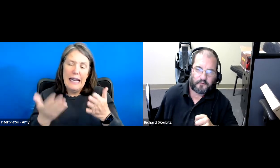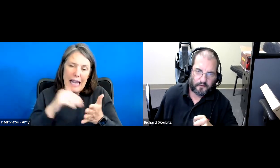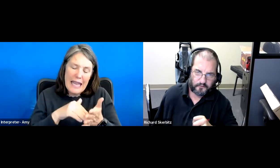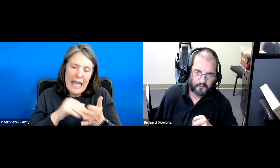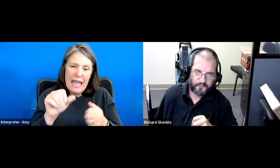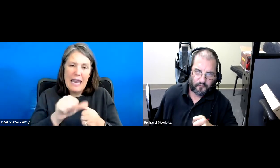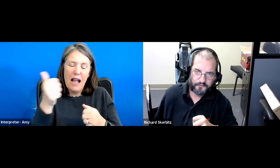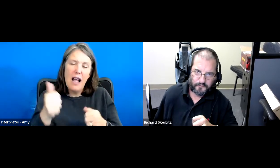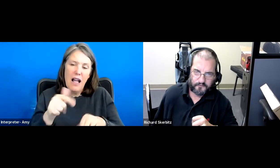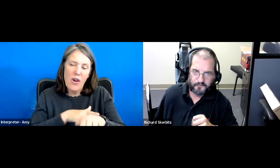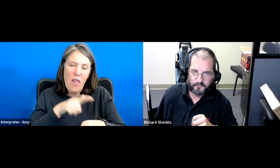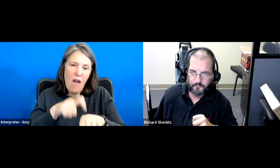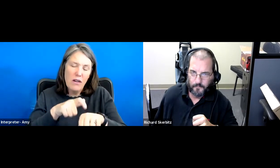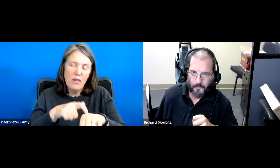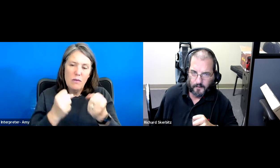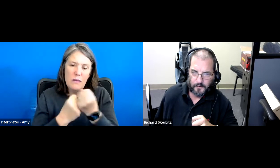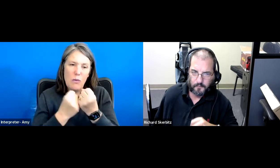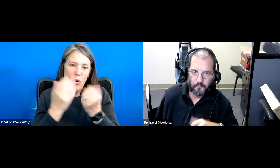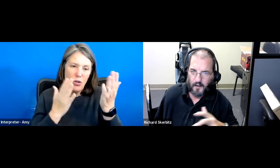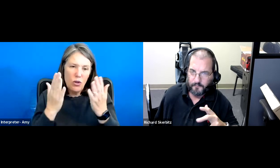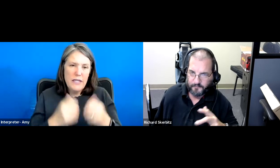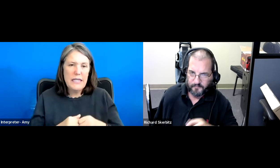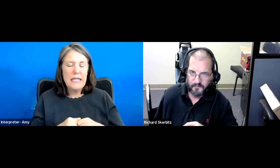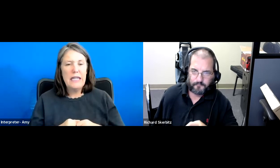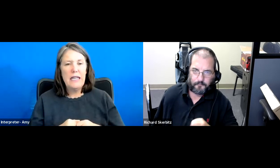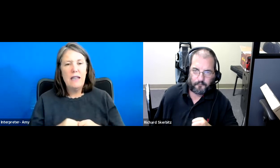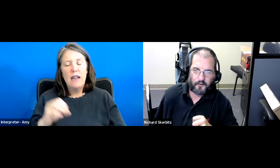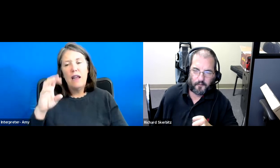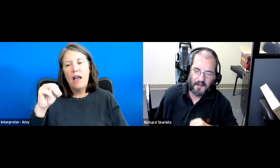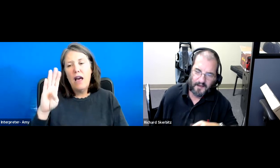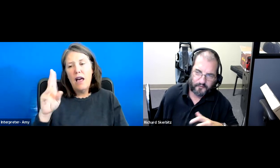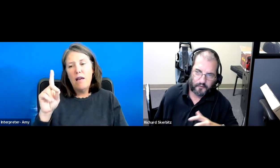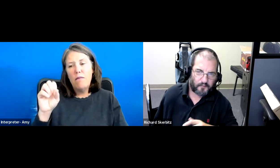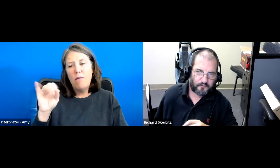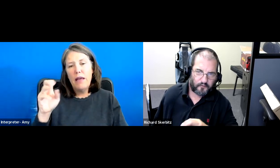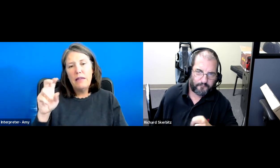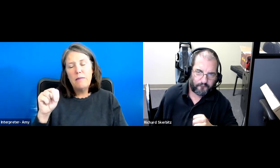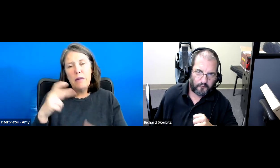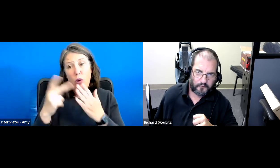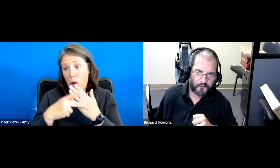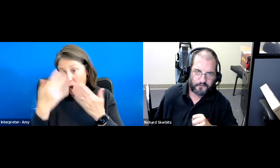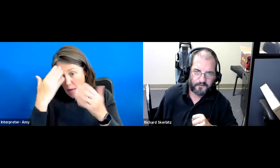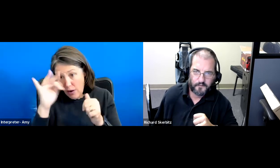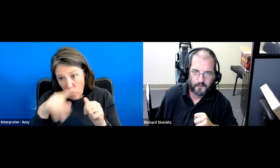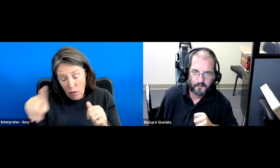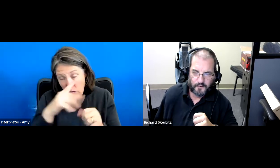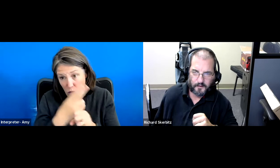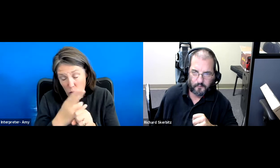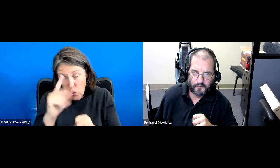other long-term support services. Ombudsman program. I don't know how many of you have ever used